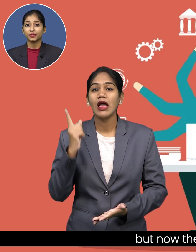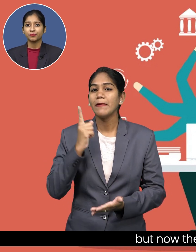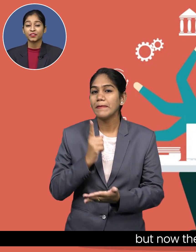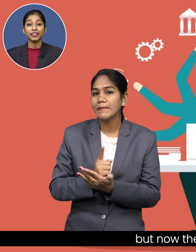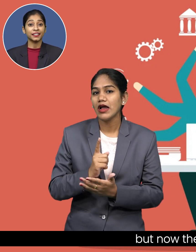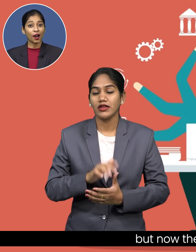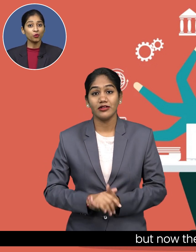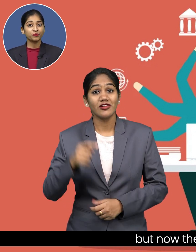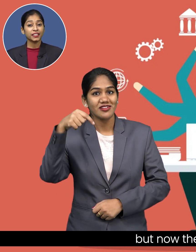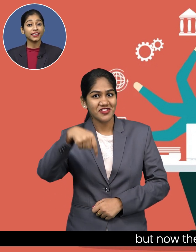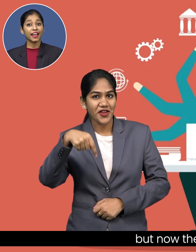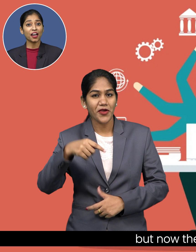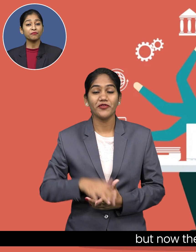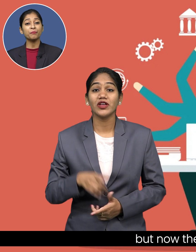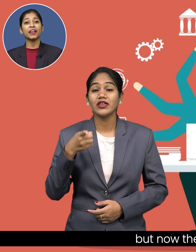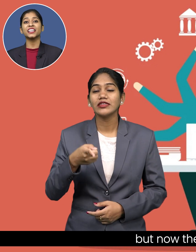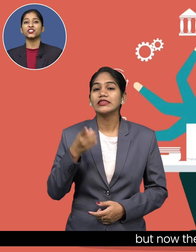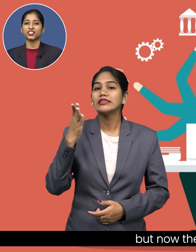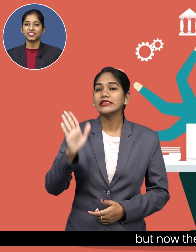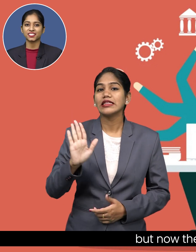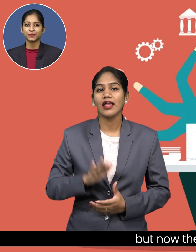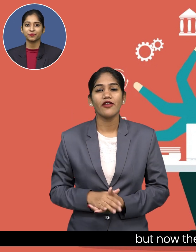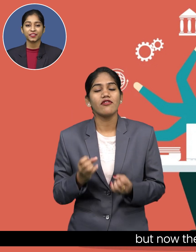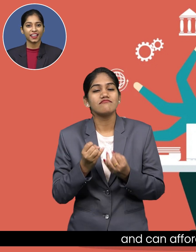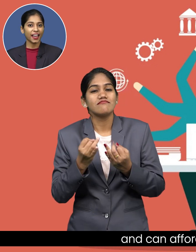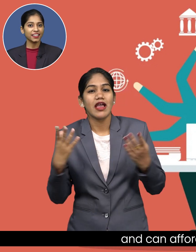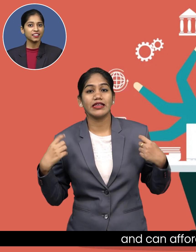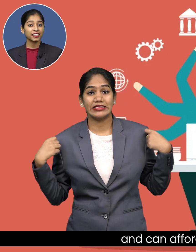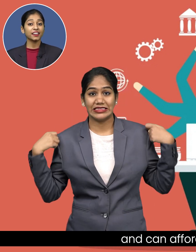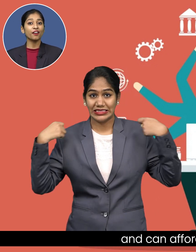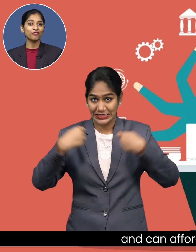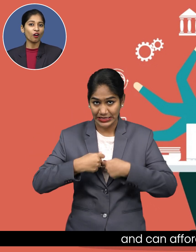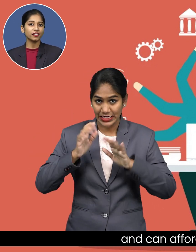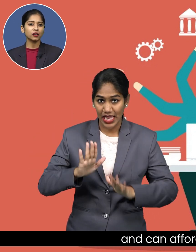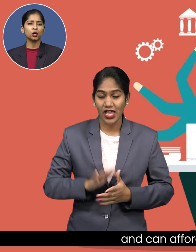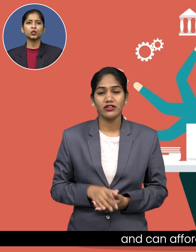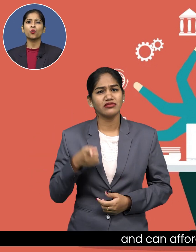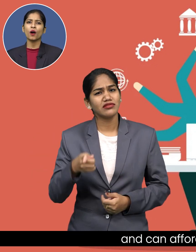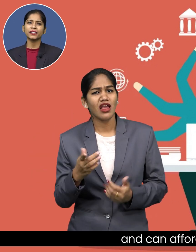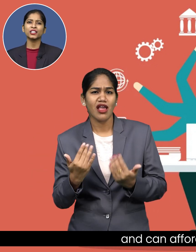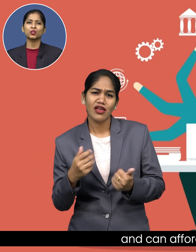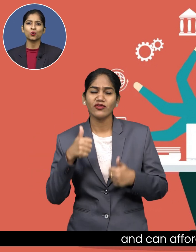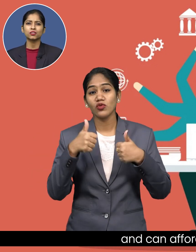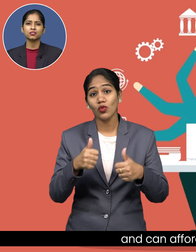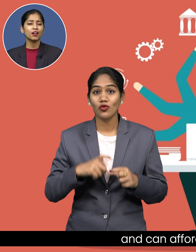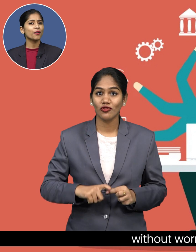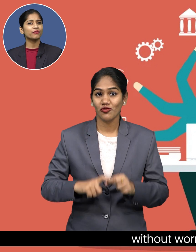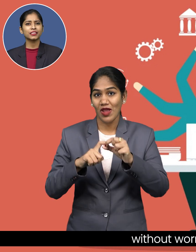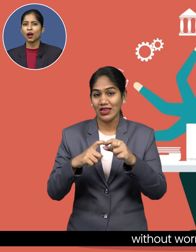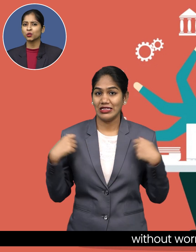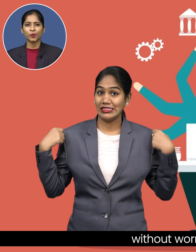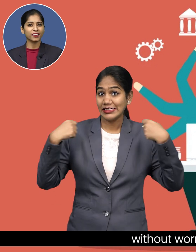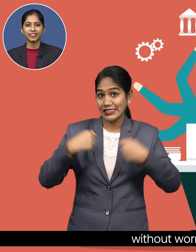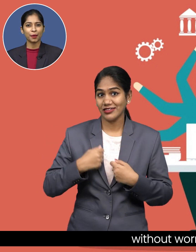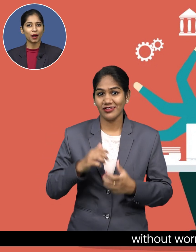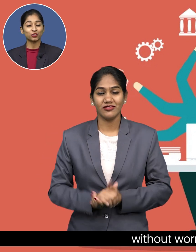But now they have many shirts and can afford good quality clothes